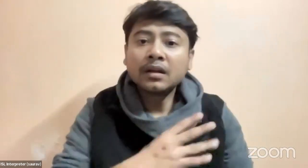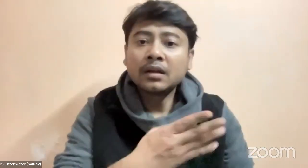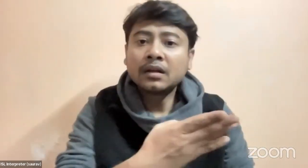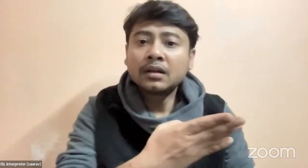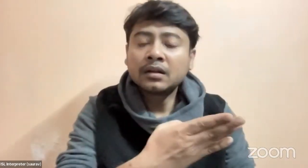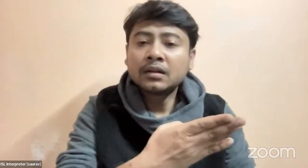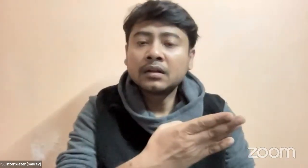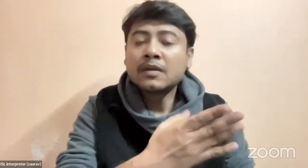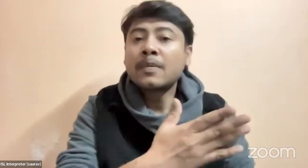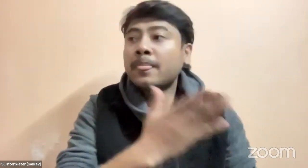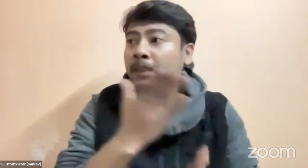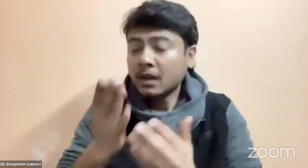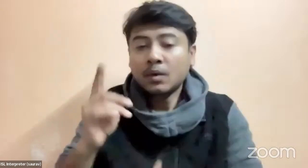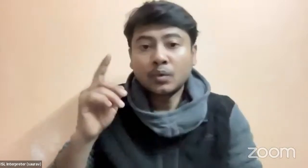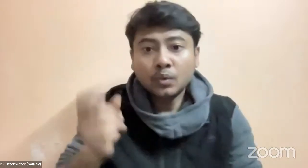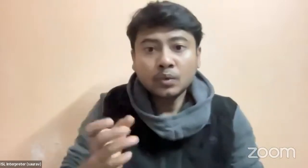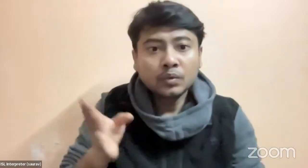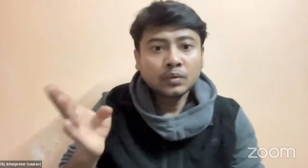Kali Yuga people,